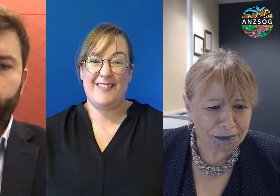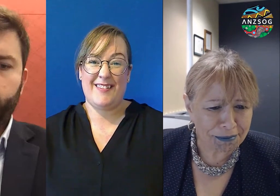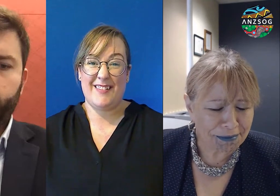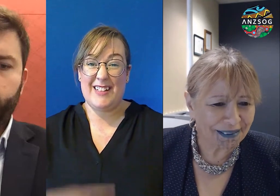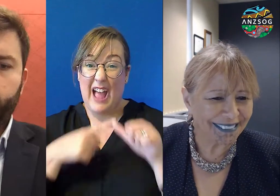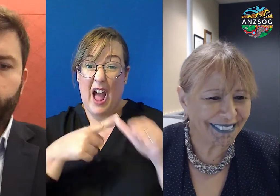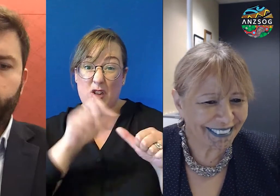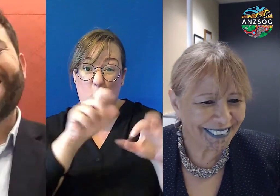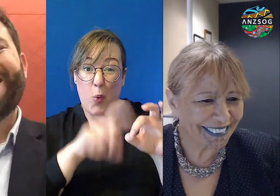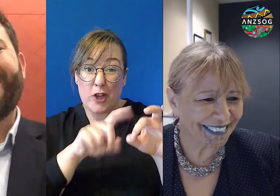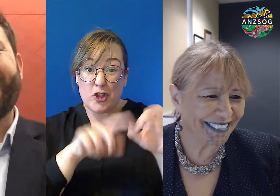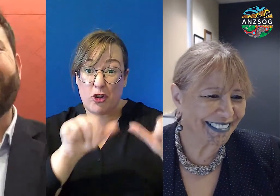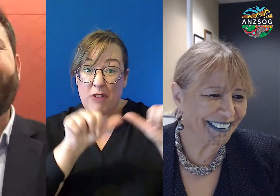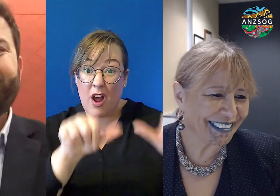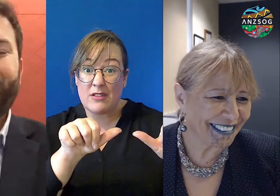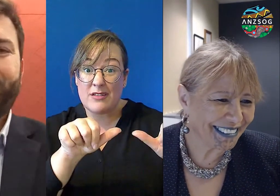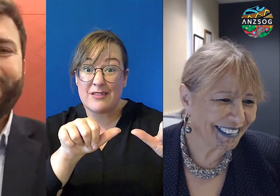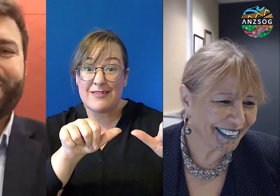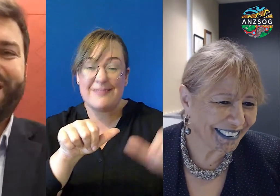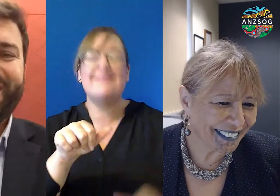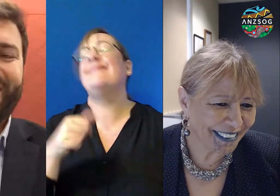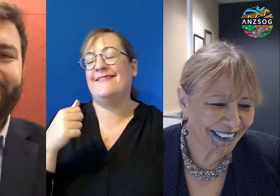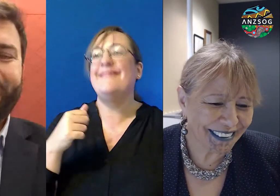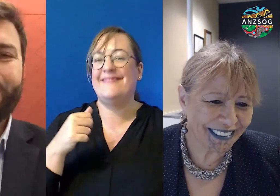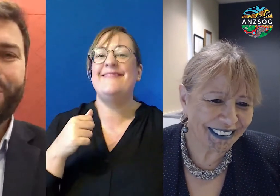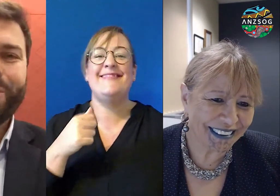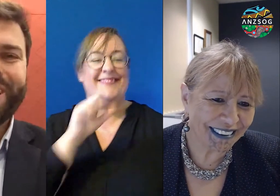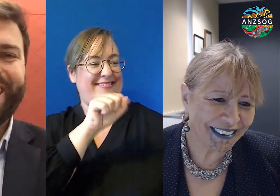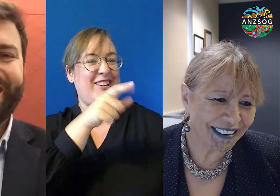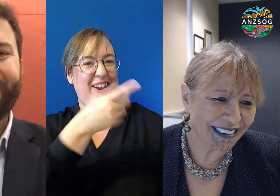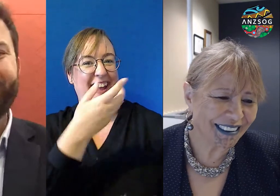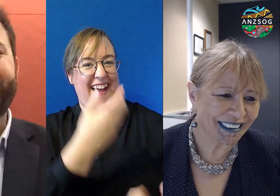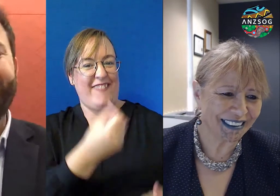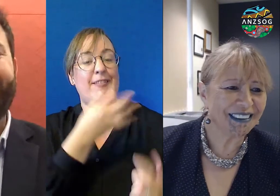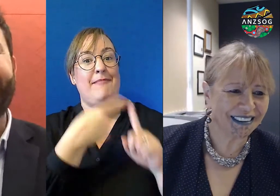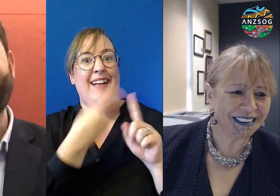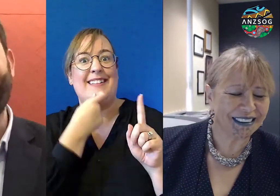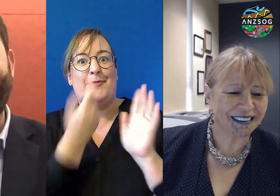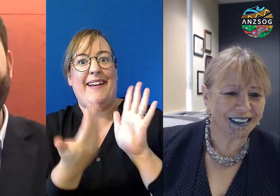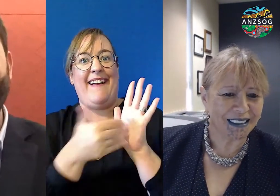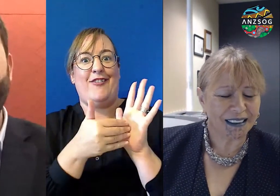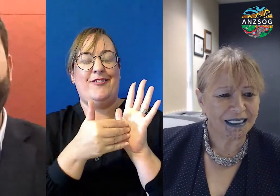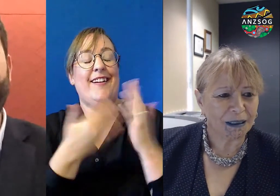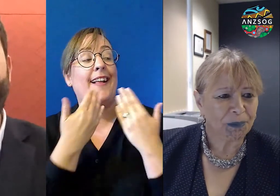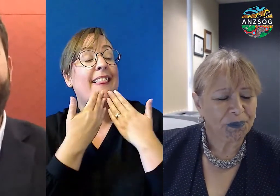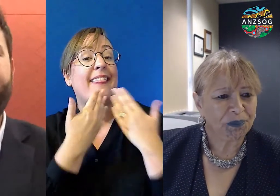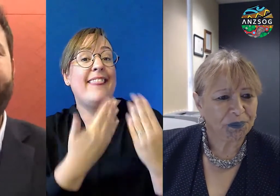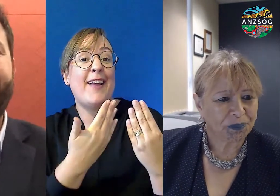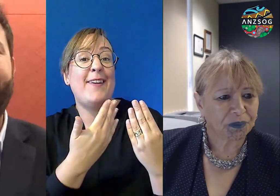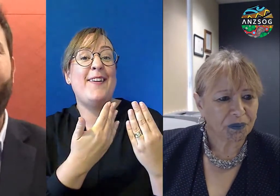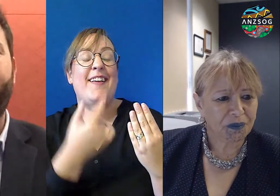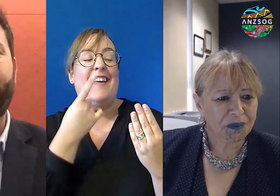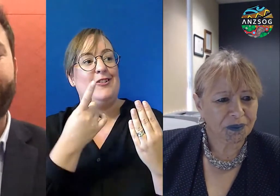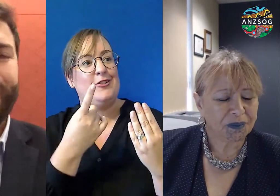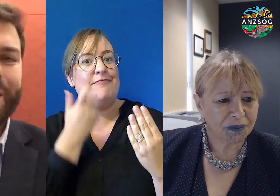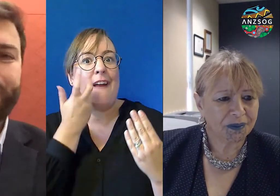question? I think you've answered my question and then a little bit more. So thank you for that. And also thank you for bringing it back to the